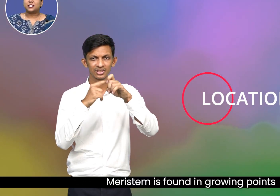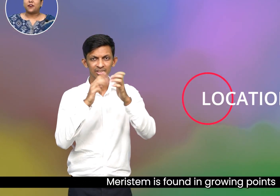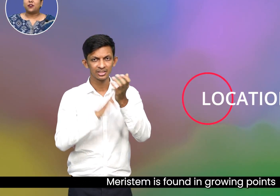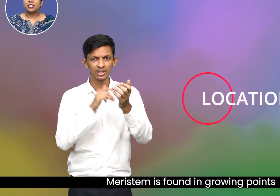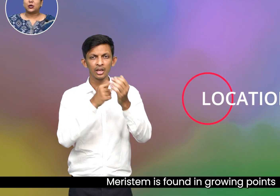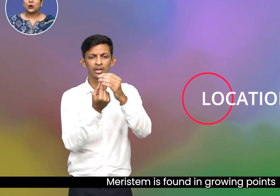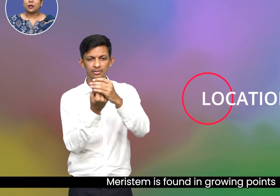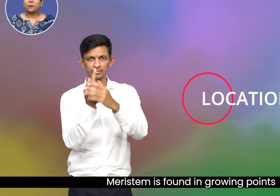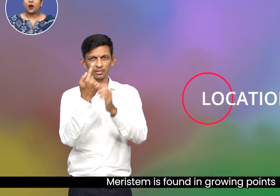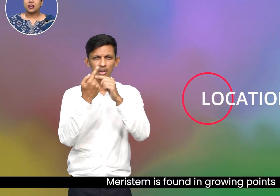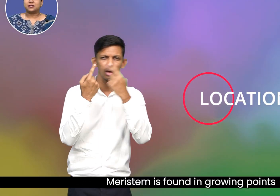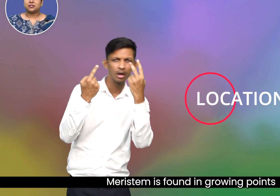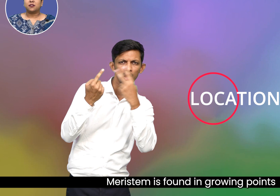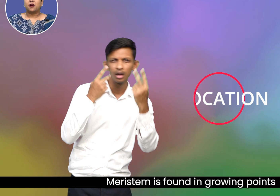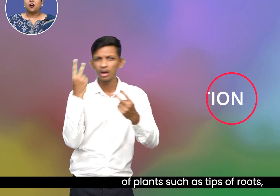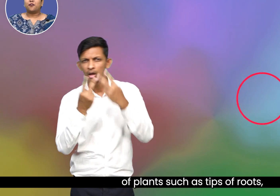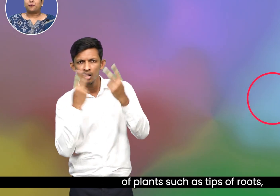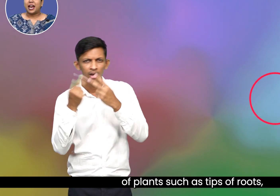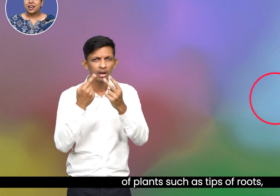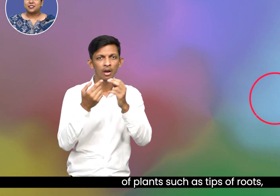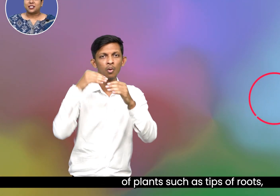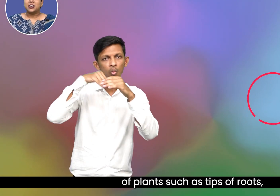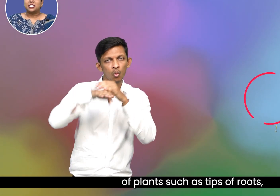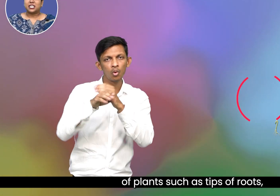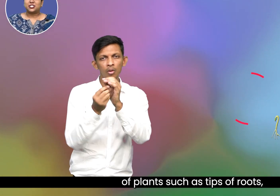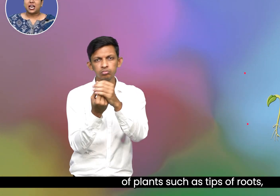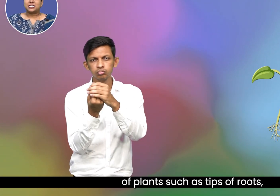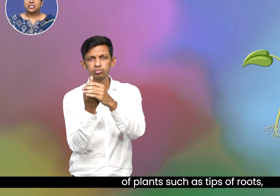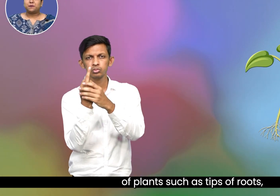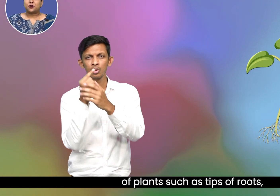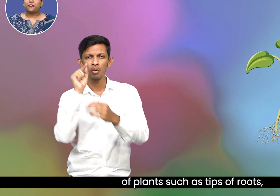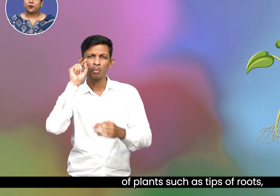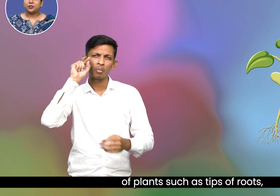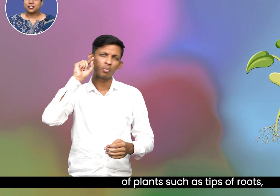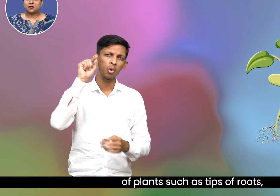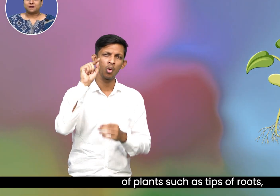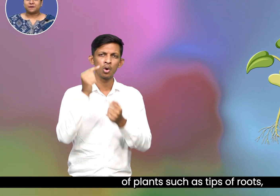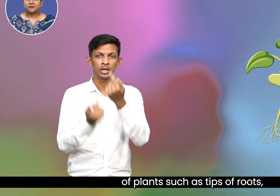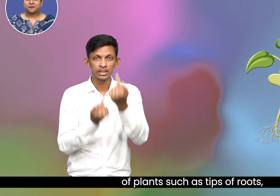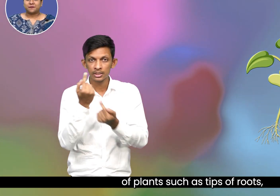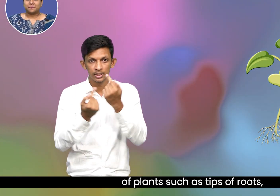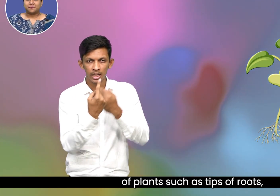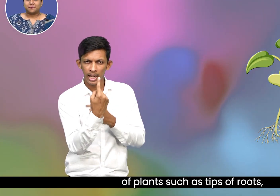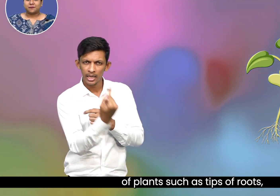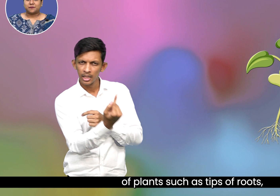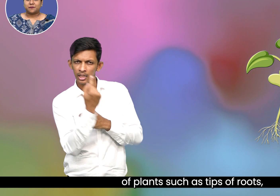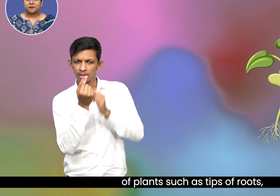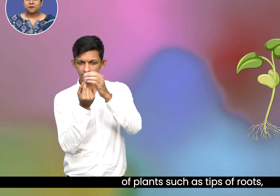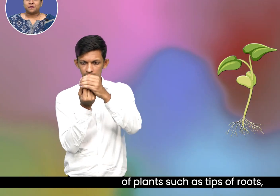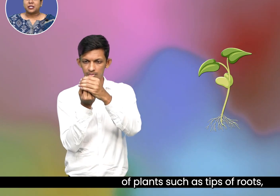Meristem is found in growing points of plants such as tips of roots,